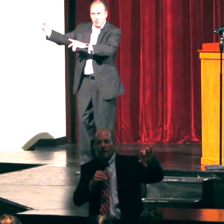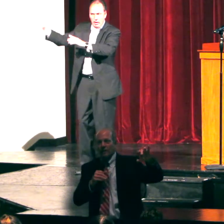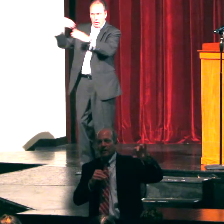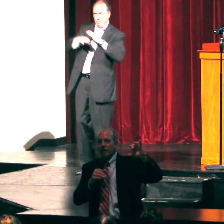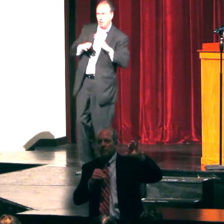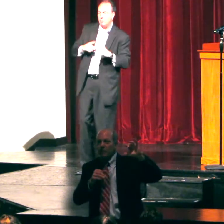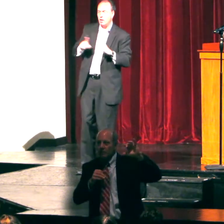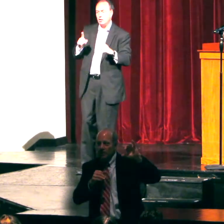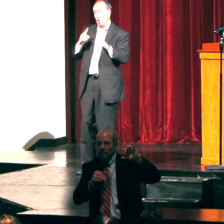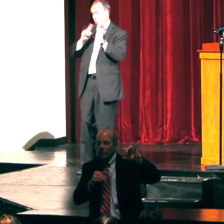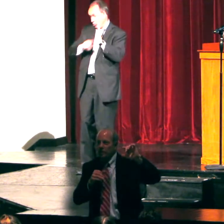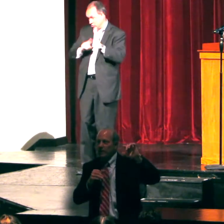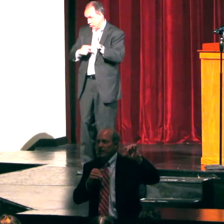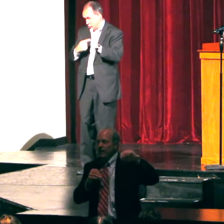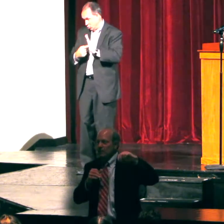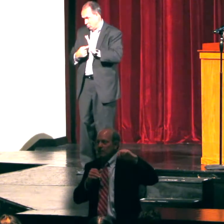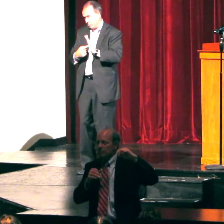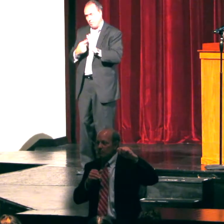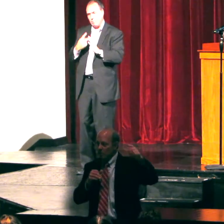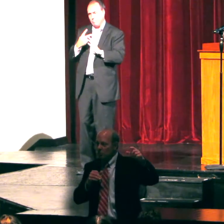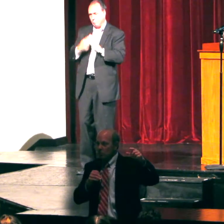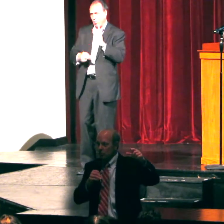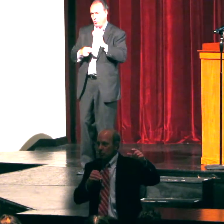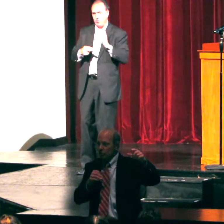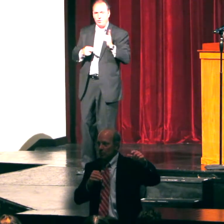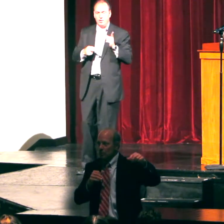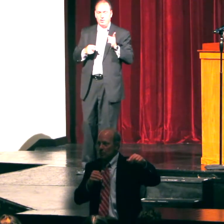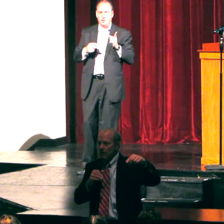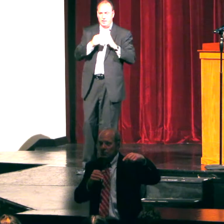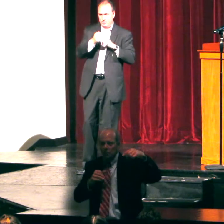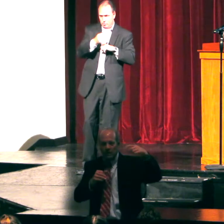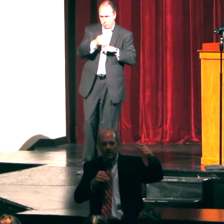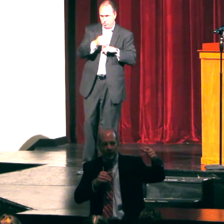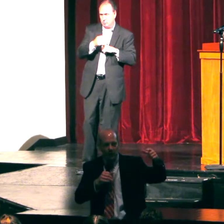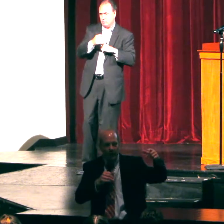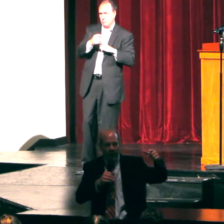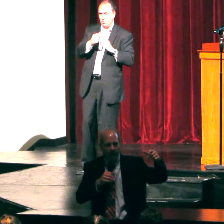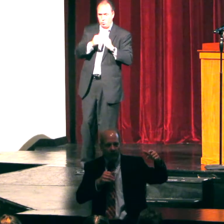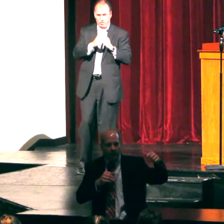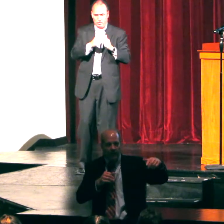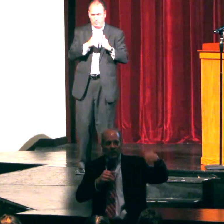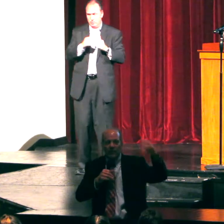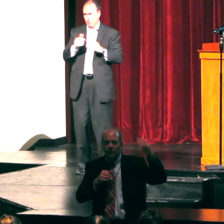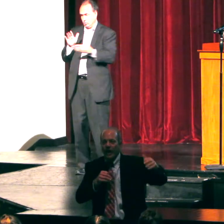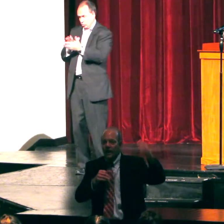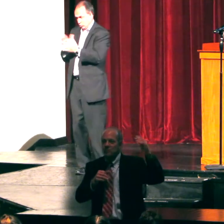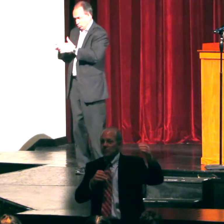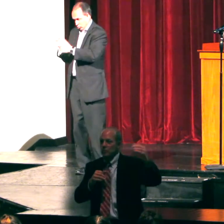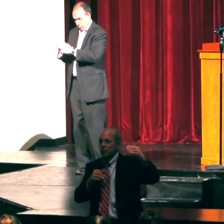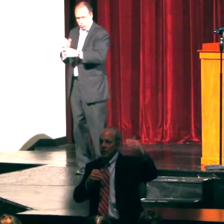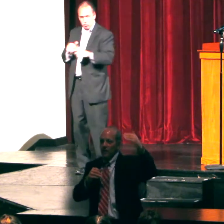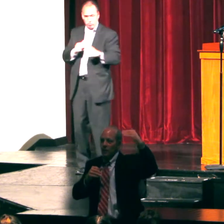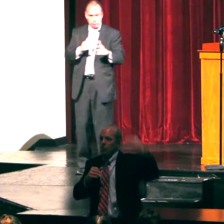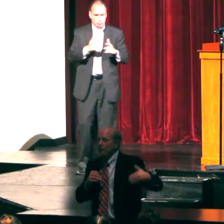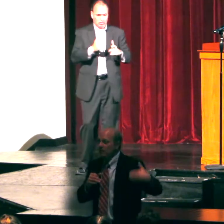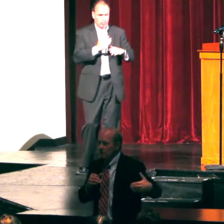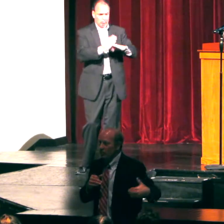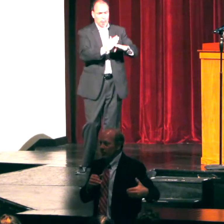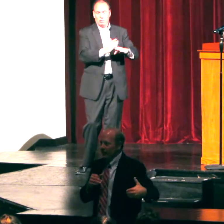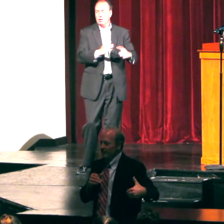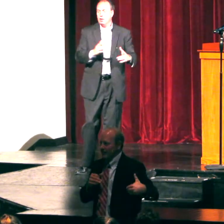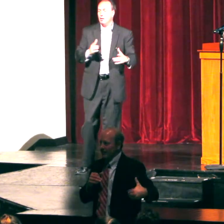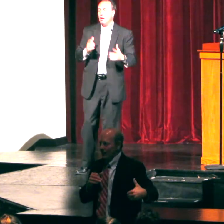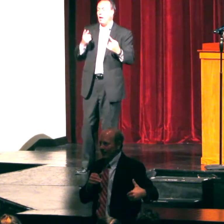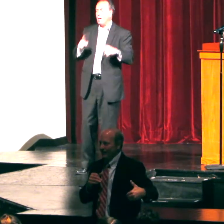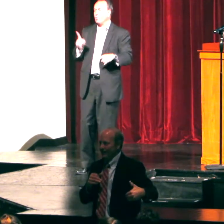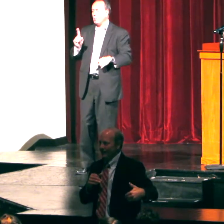has shown that both in the case of averted school shootings and shootings that actually happened, the vast majority were in the